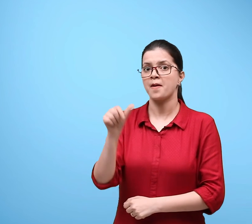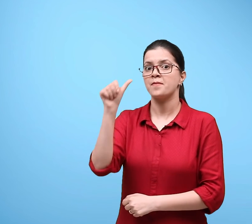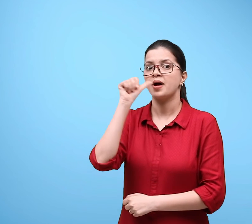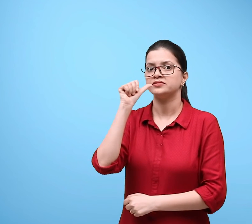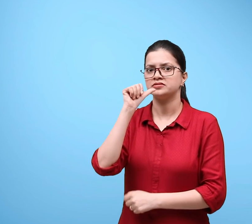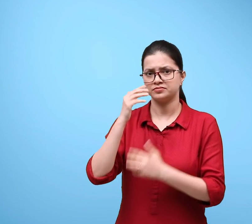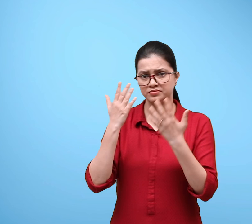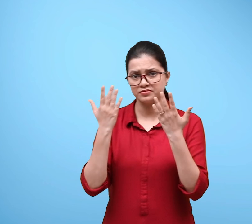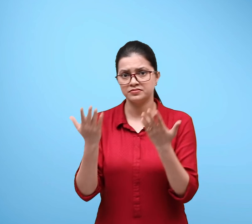Water,